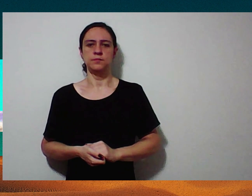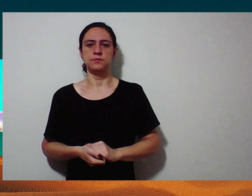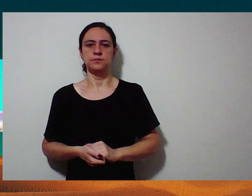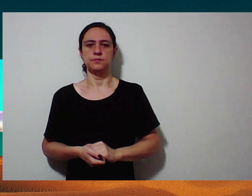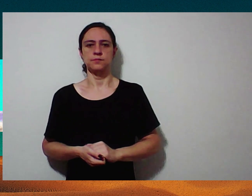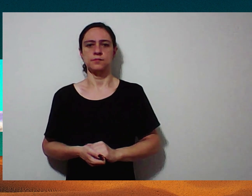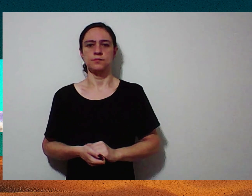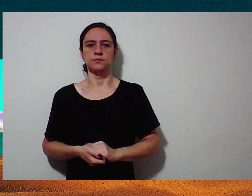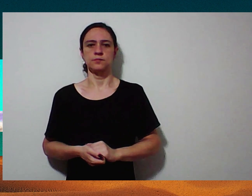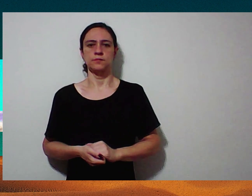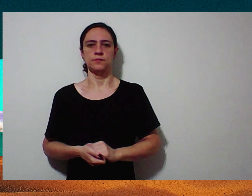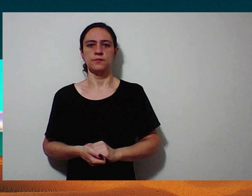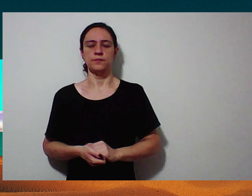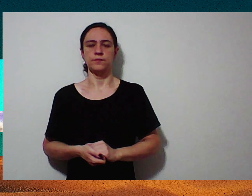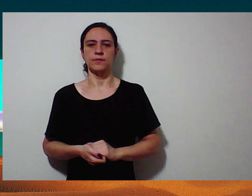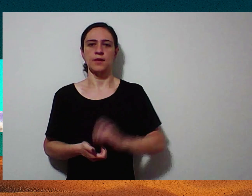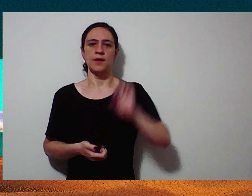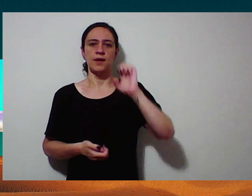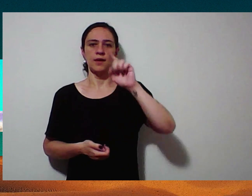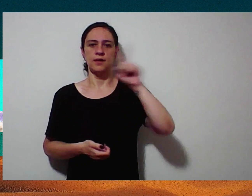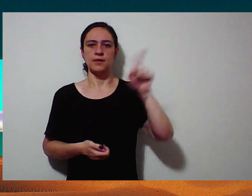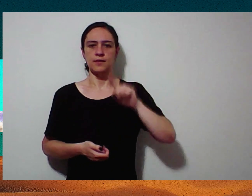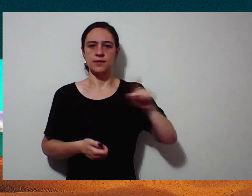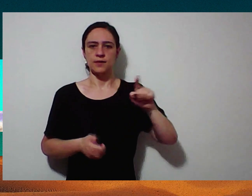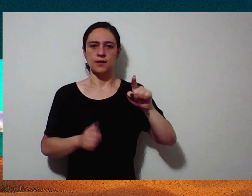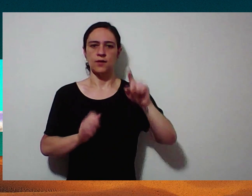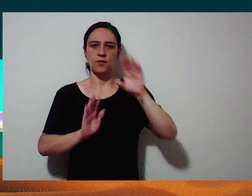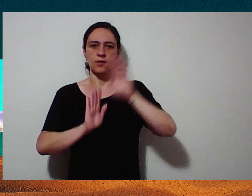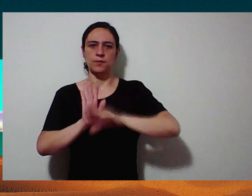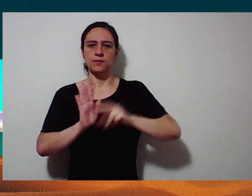Ezequiel 28. Ezekiel 28.